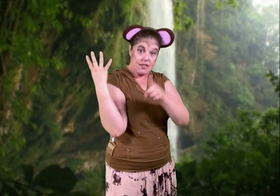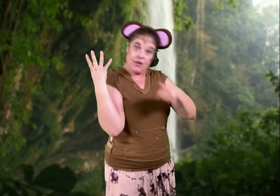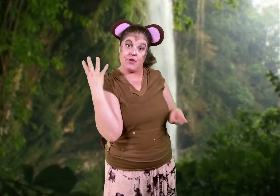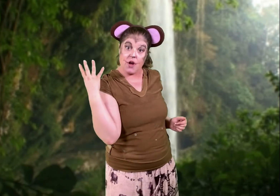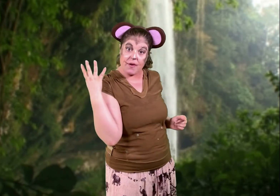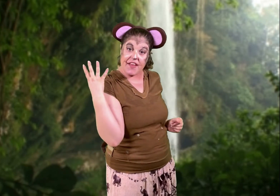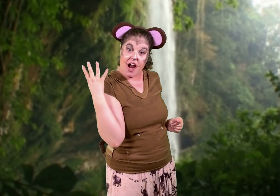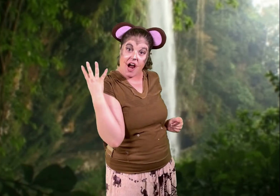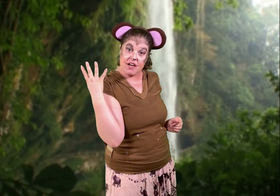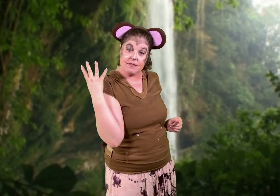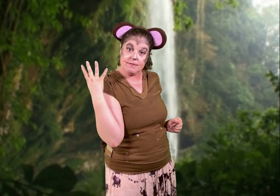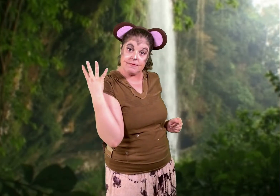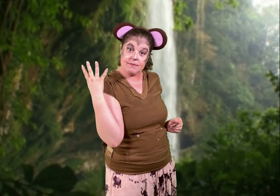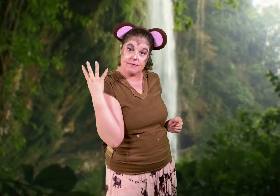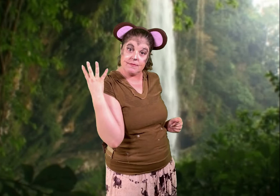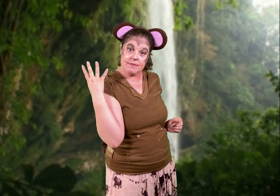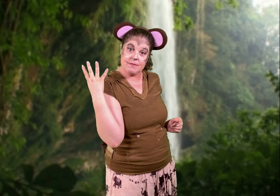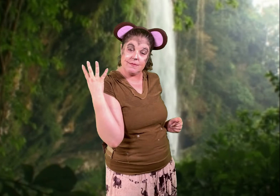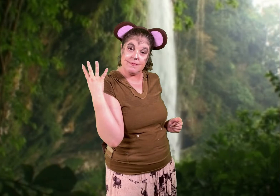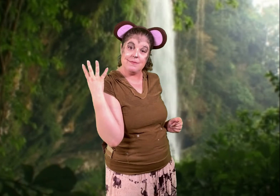Do you know what they are?